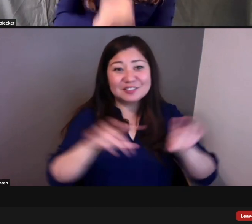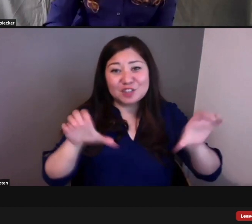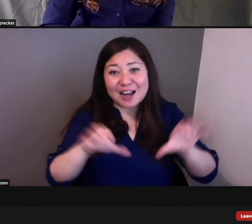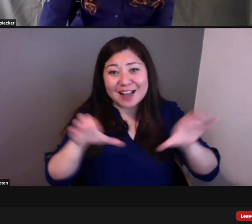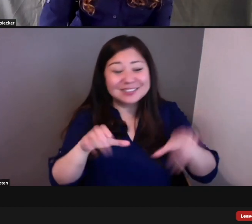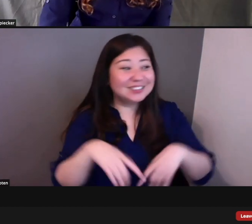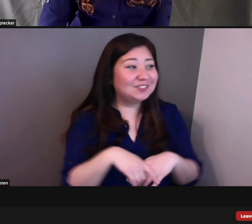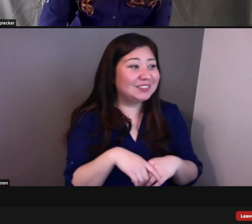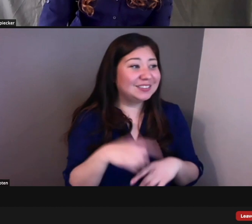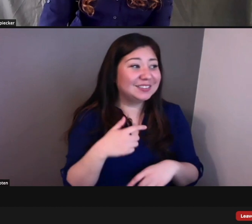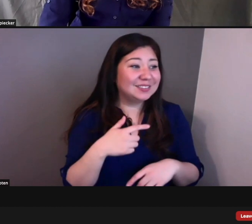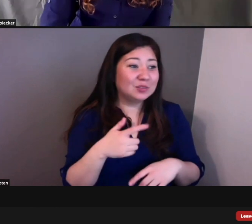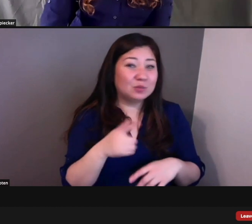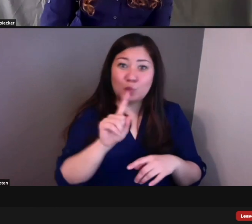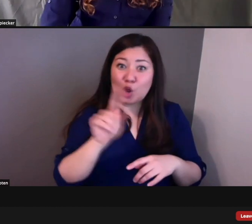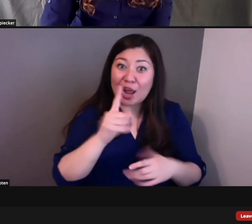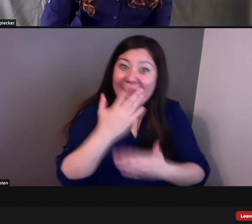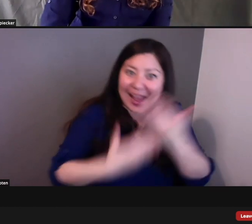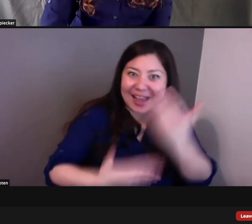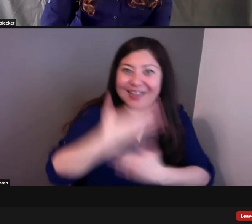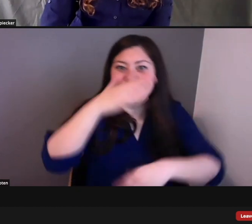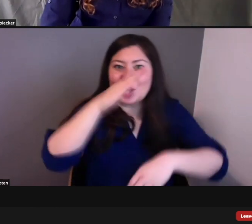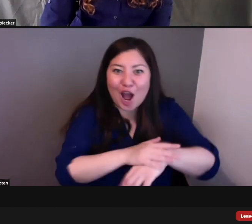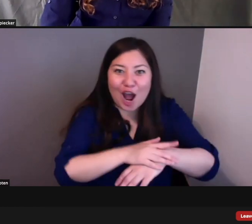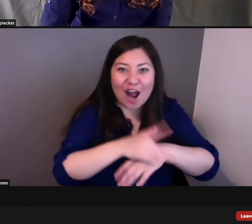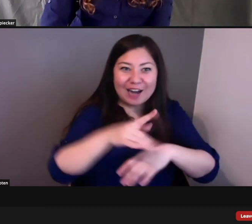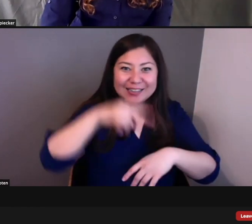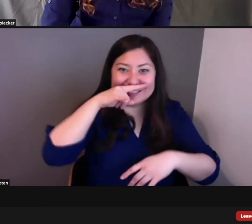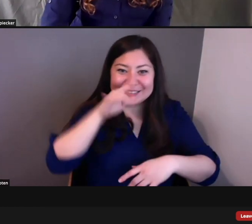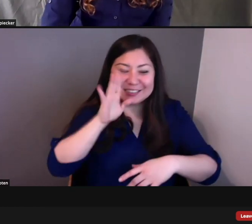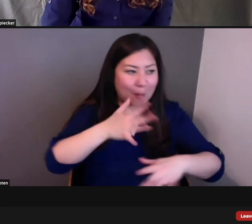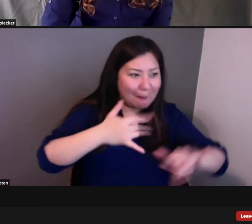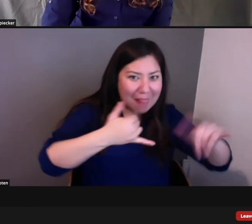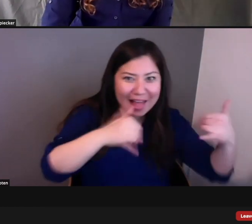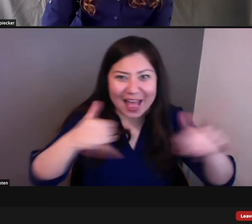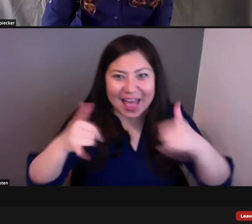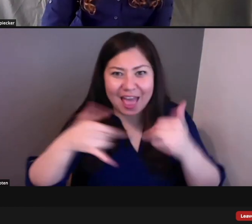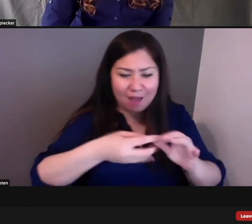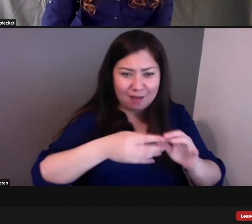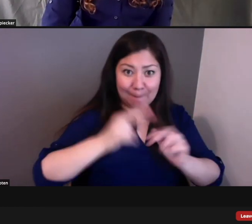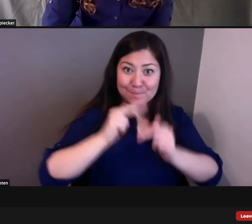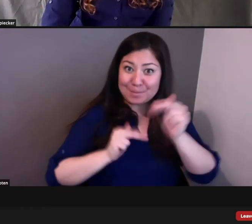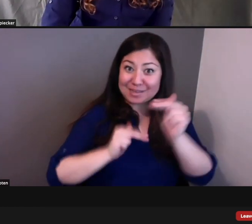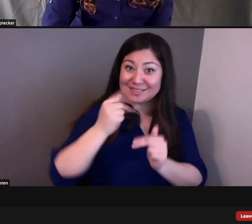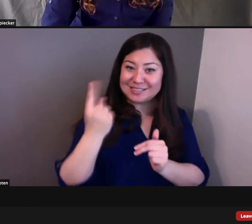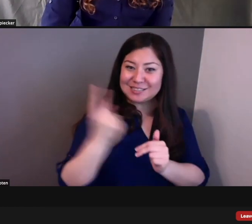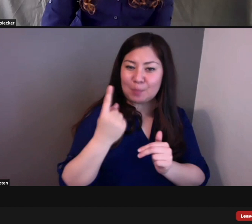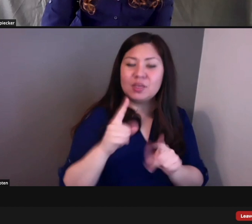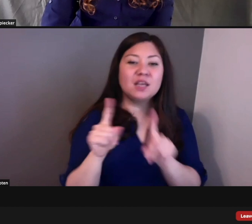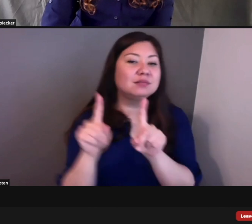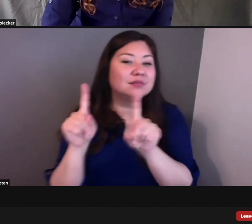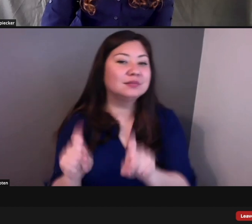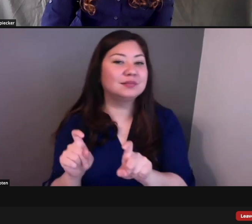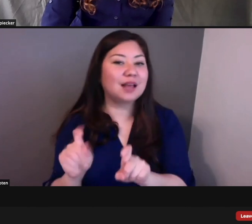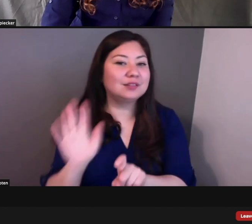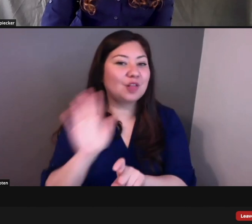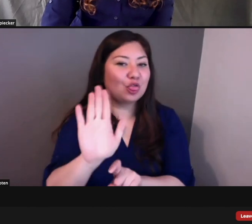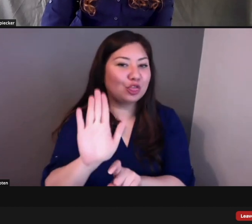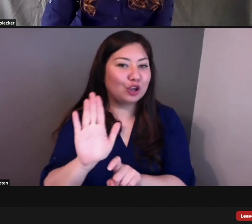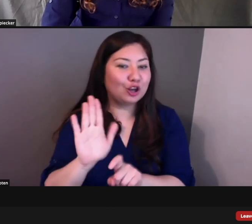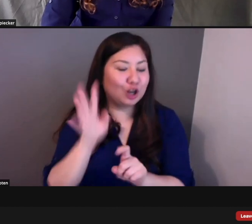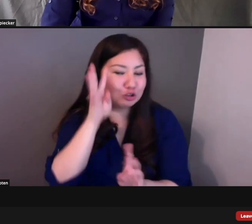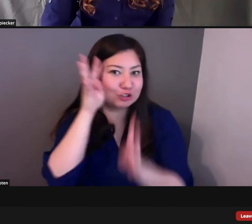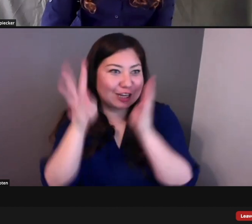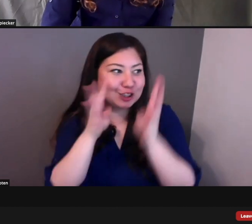So we had that video, and then we also are hosting workshops. We just briefly touched on the 3